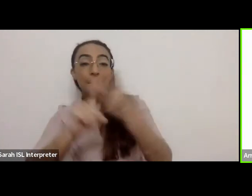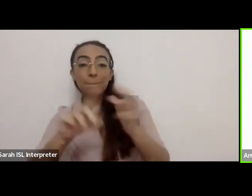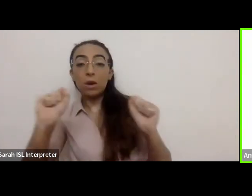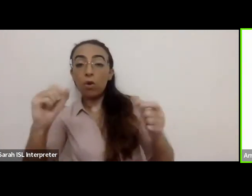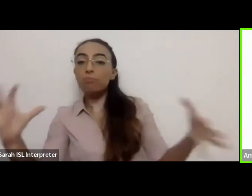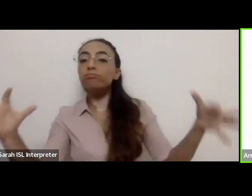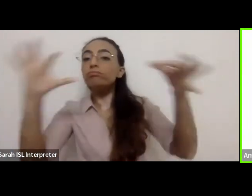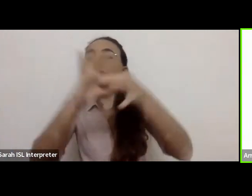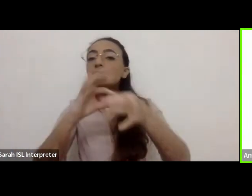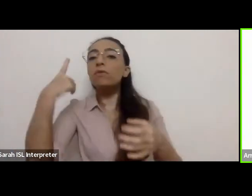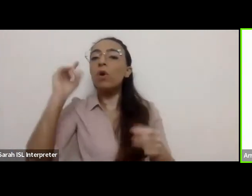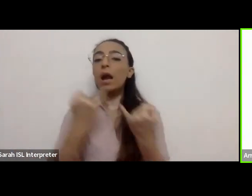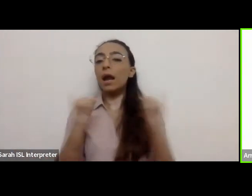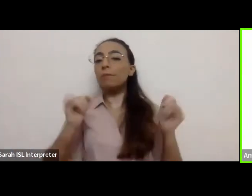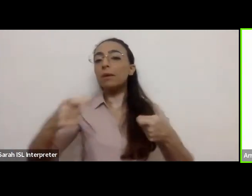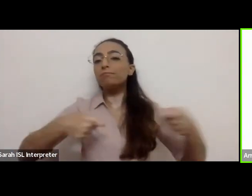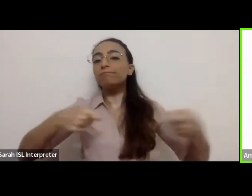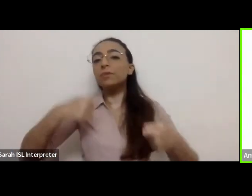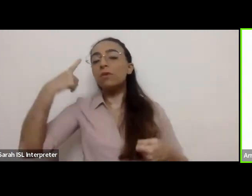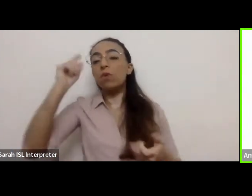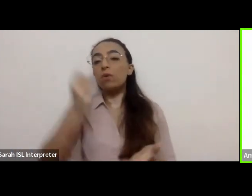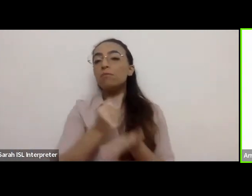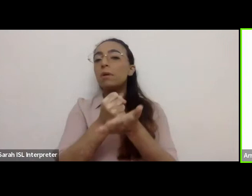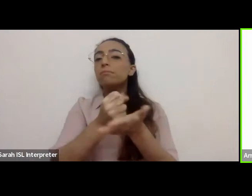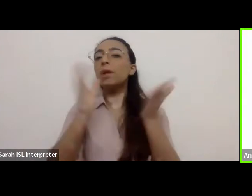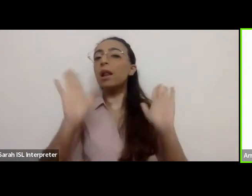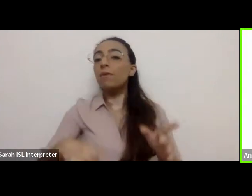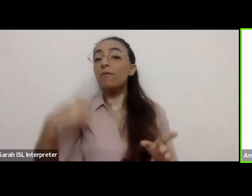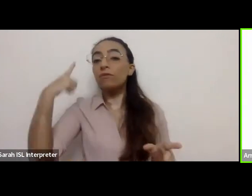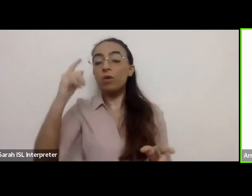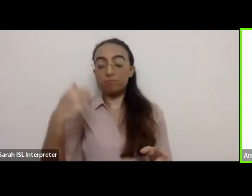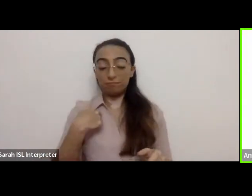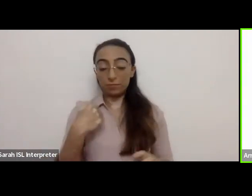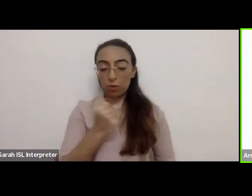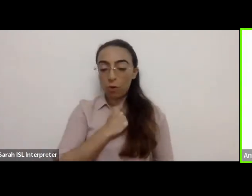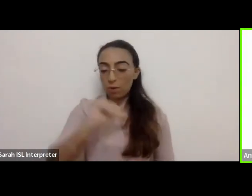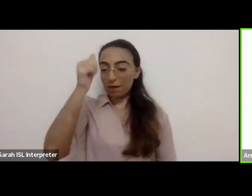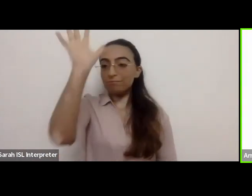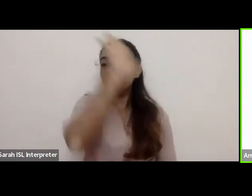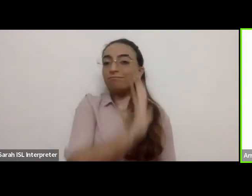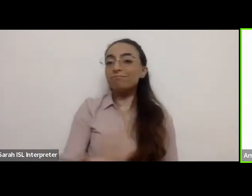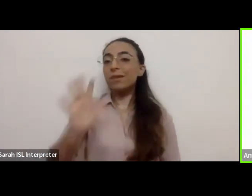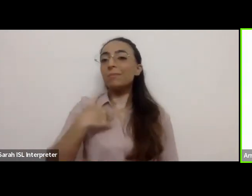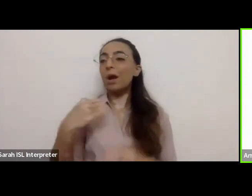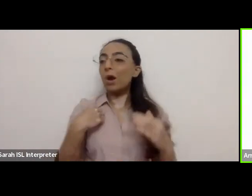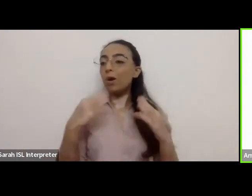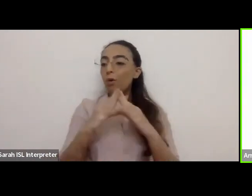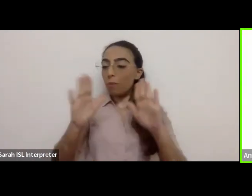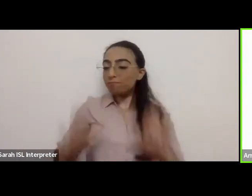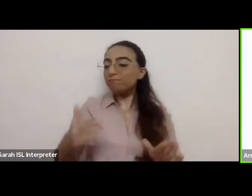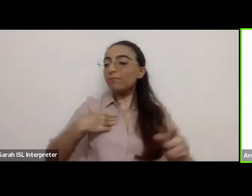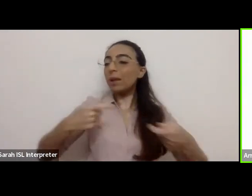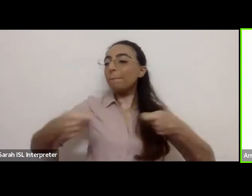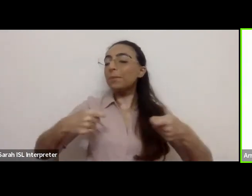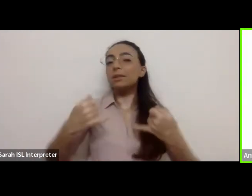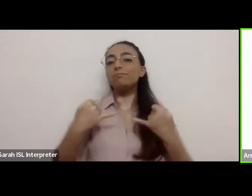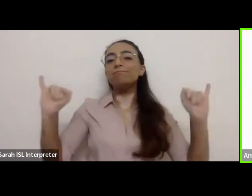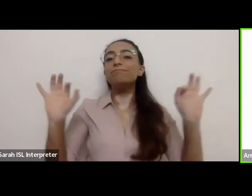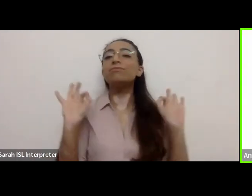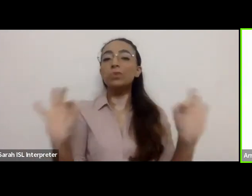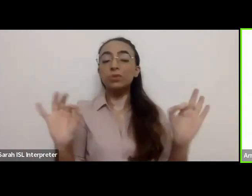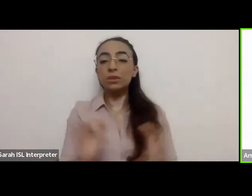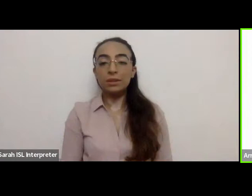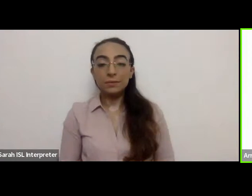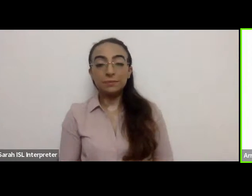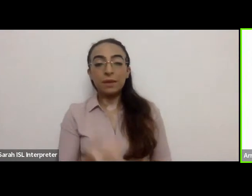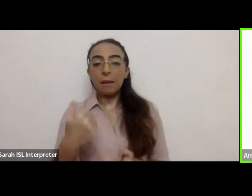been promoting to promote entrepreneurship in the country. And without taking much time, I would